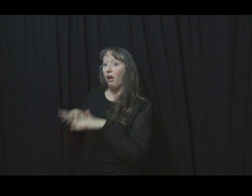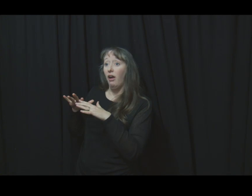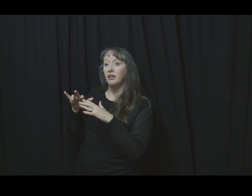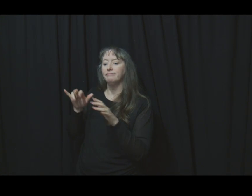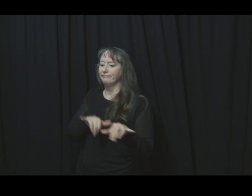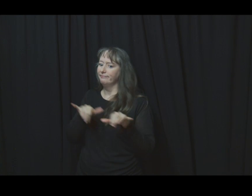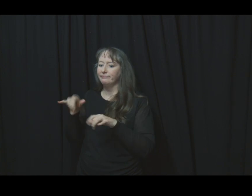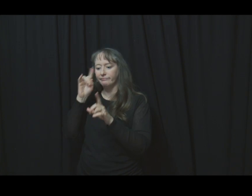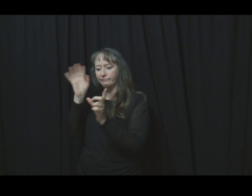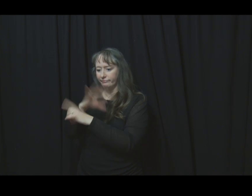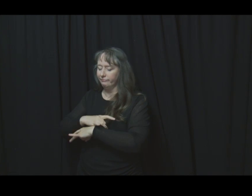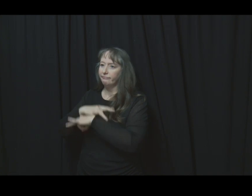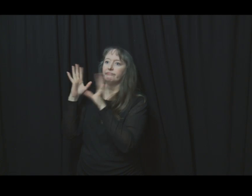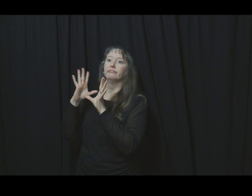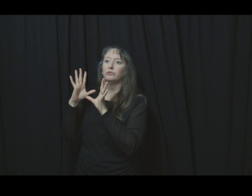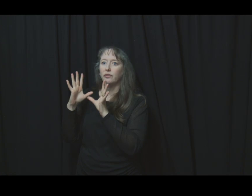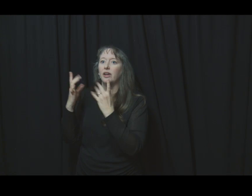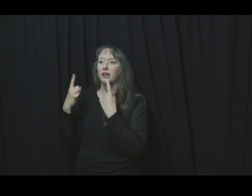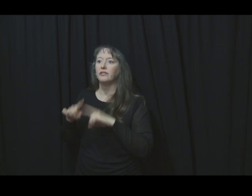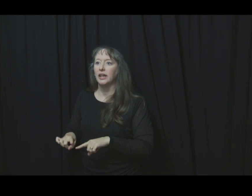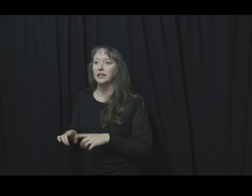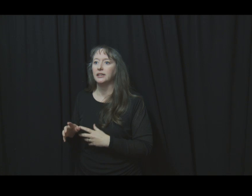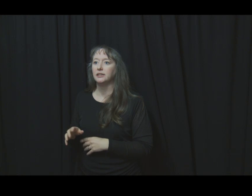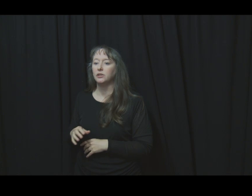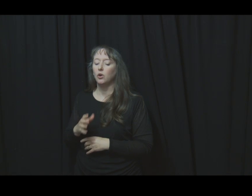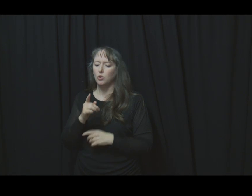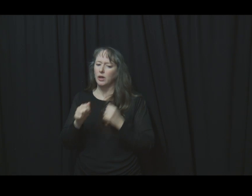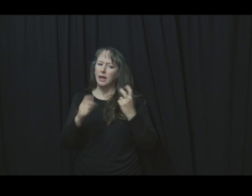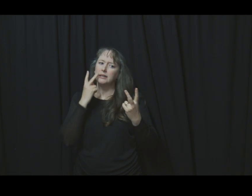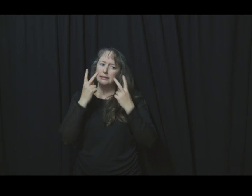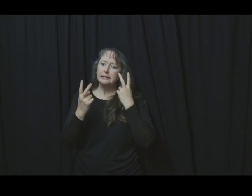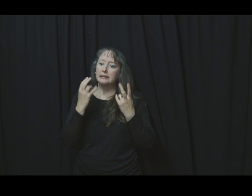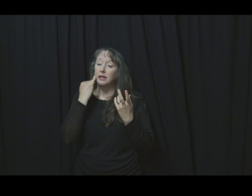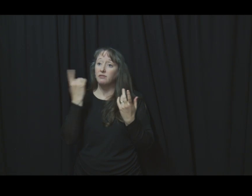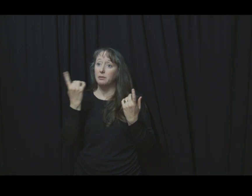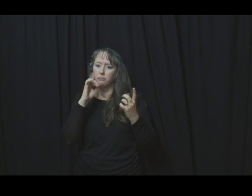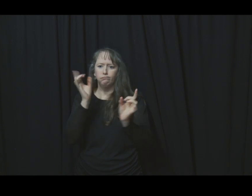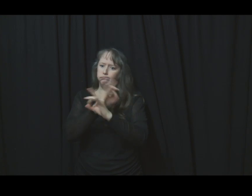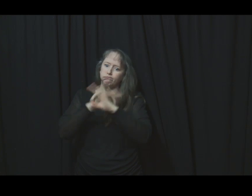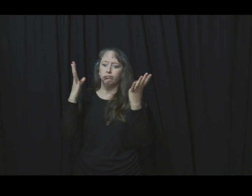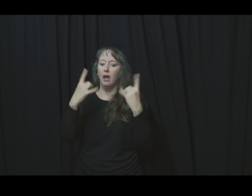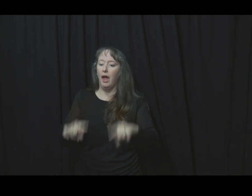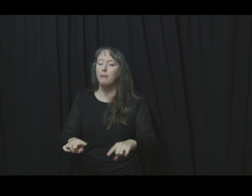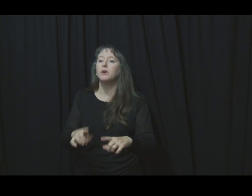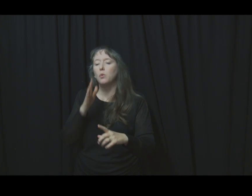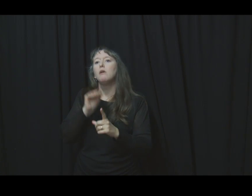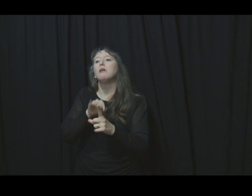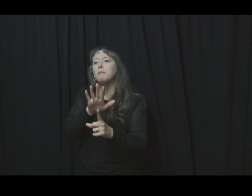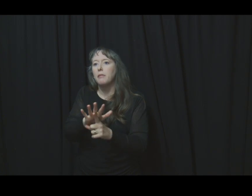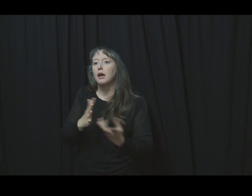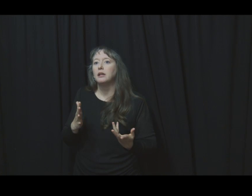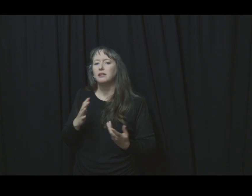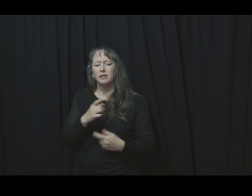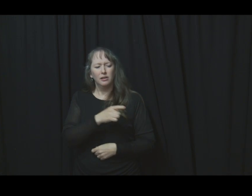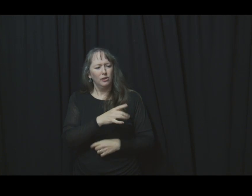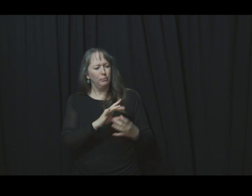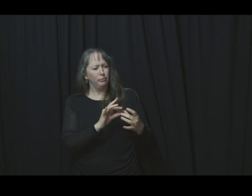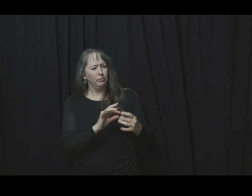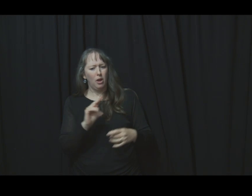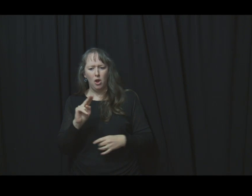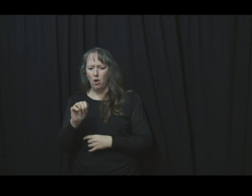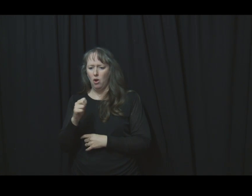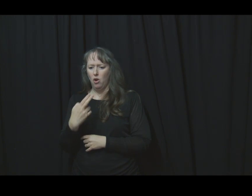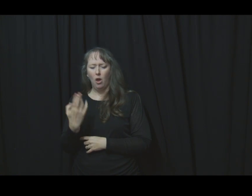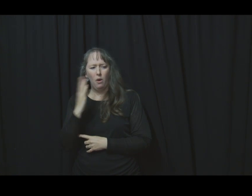catastrophism since that time as well. And again, in regard to historical science, why would you say Noah was unskilled? I mean, I didn't meet